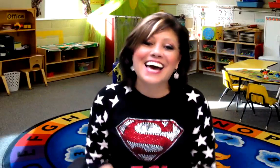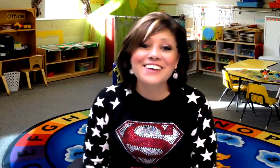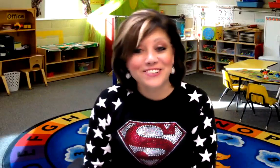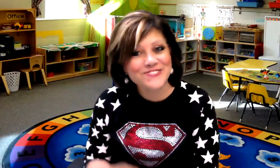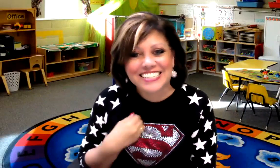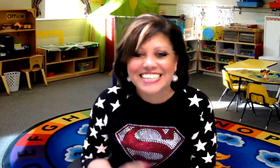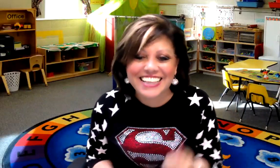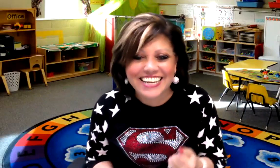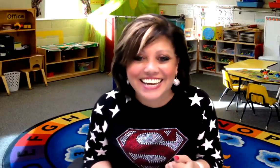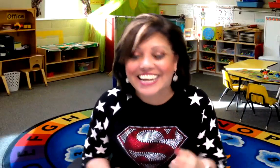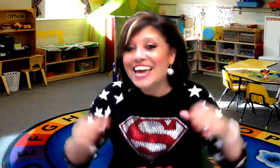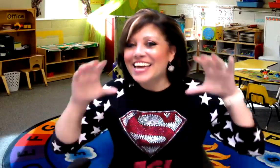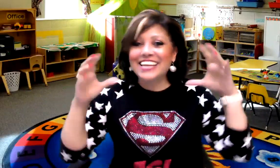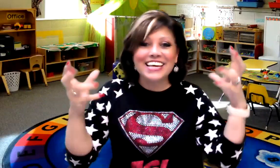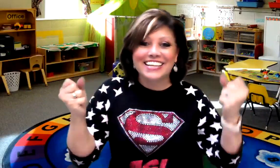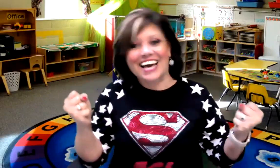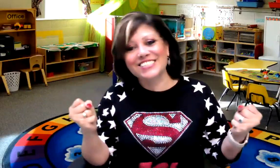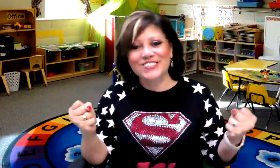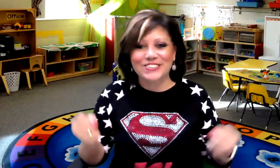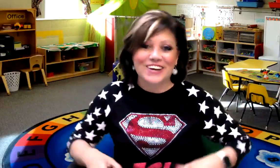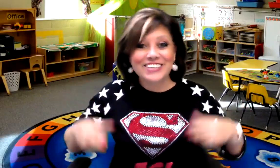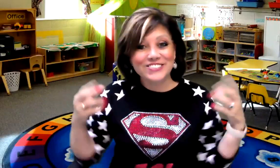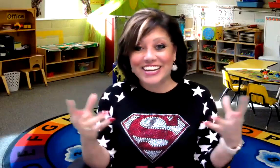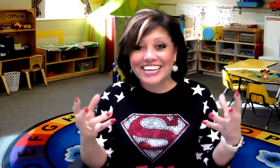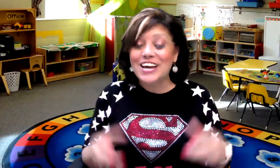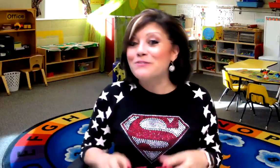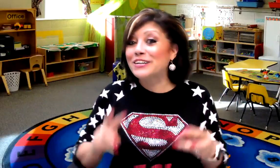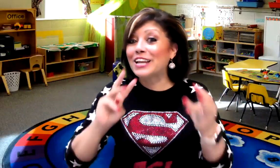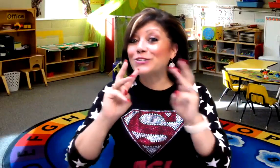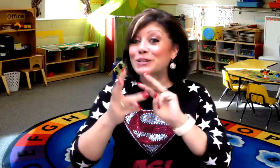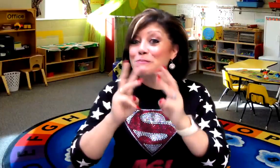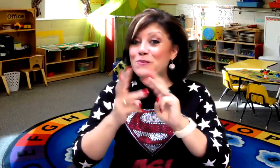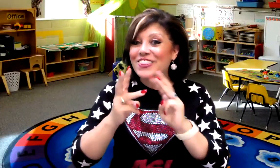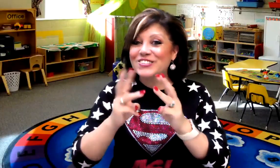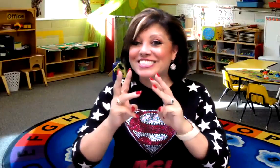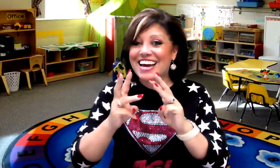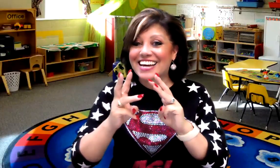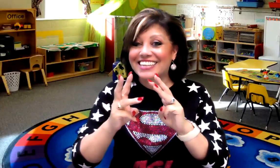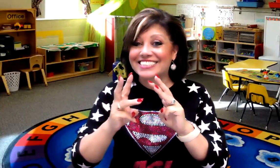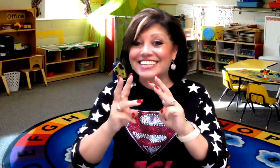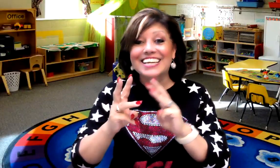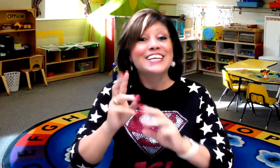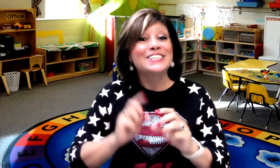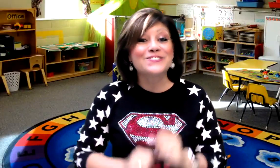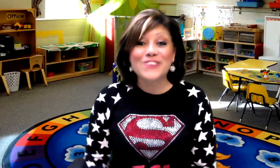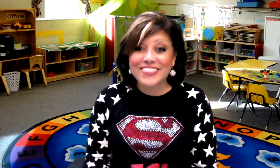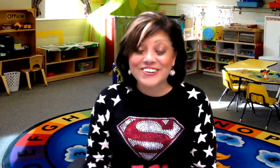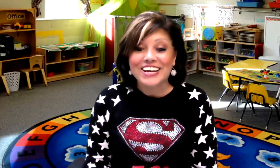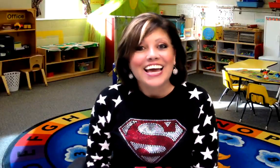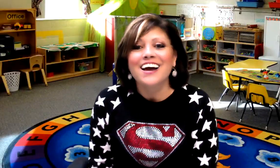with Miss Lillian in the classroom. Are you ready? We're going to learn some weather signs. Some weather. Don't